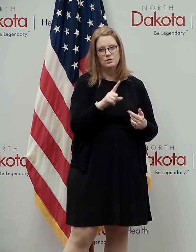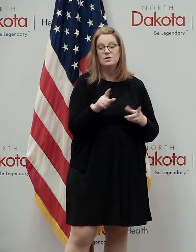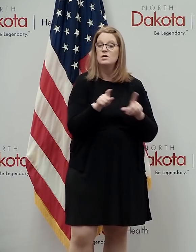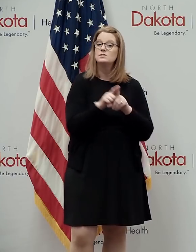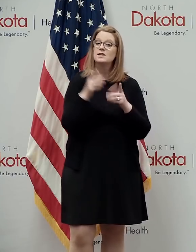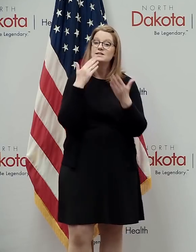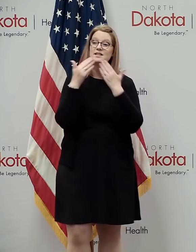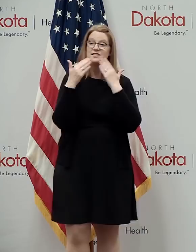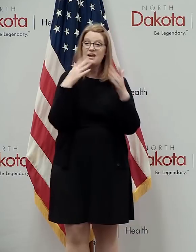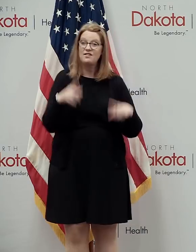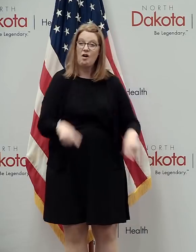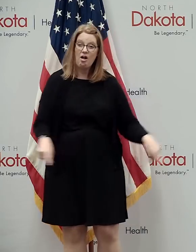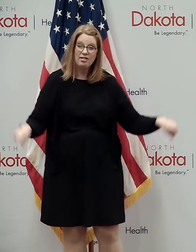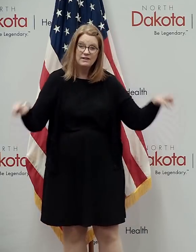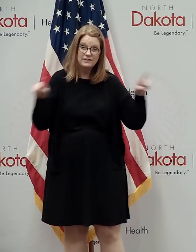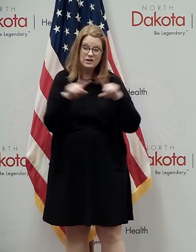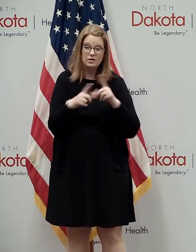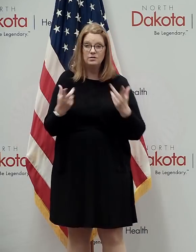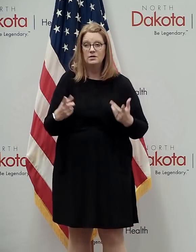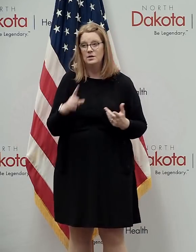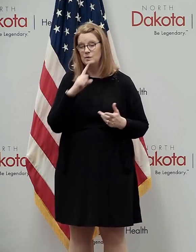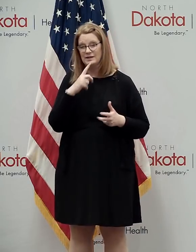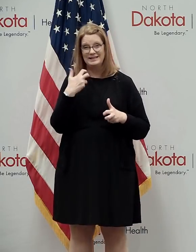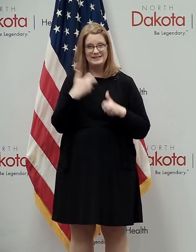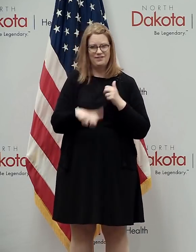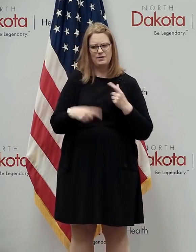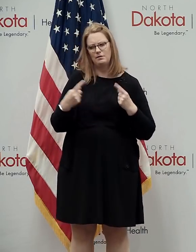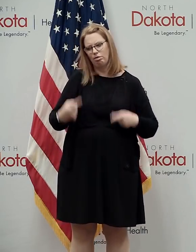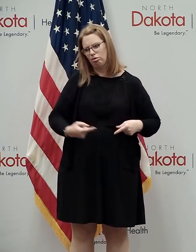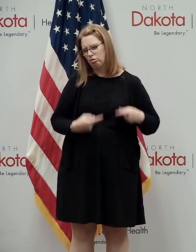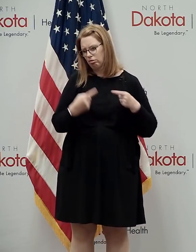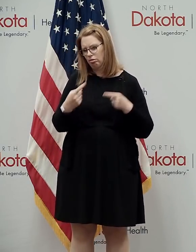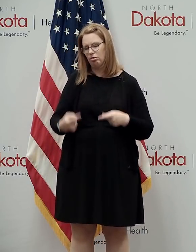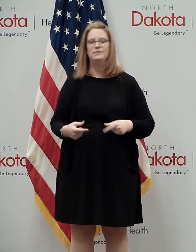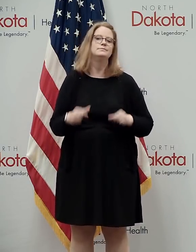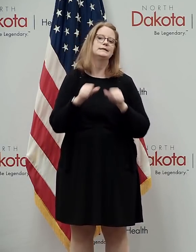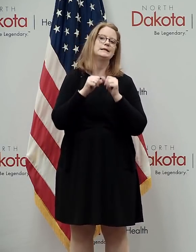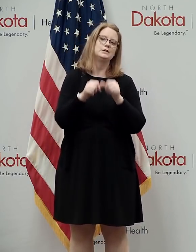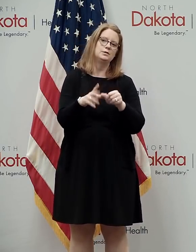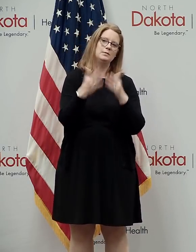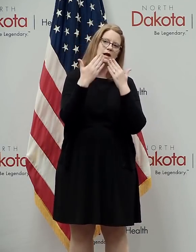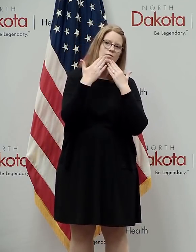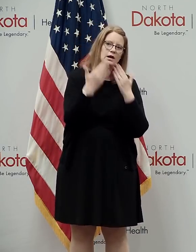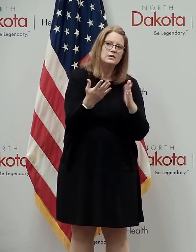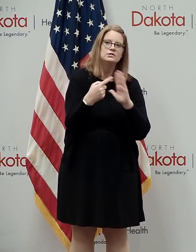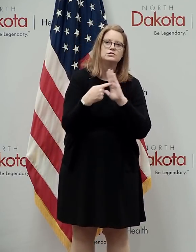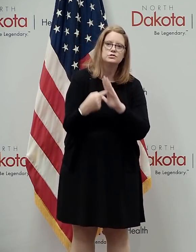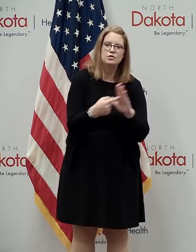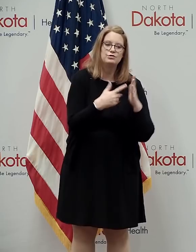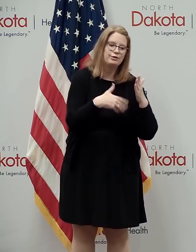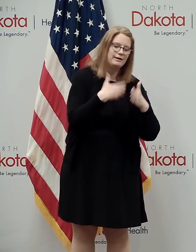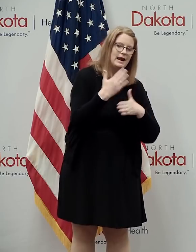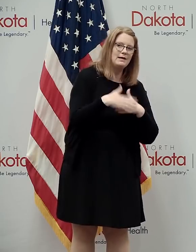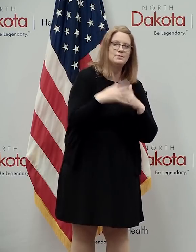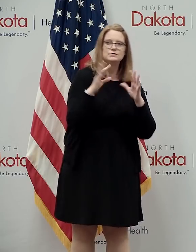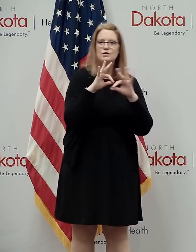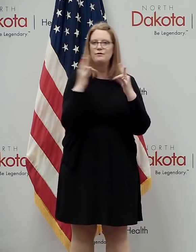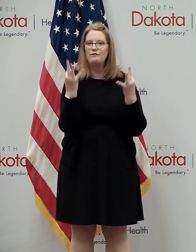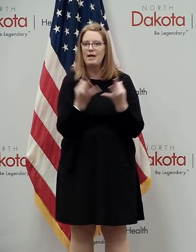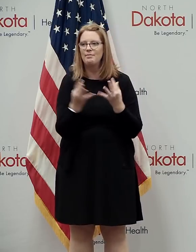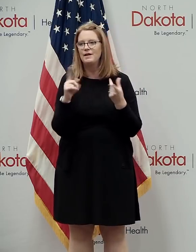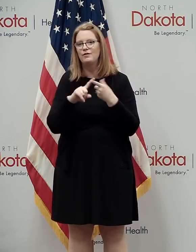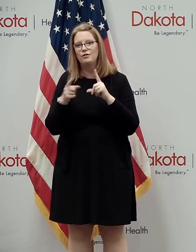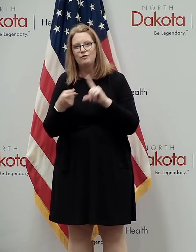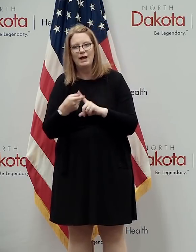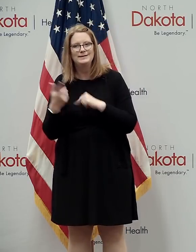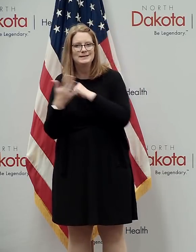North Dakotans who, in the face of all these difficulties, have continued to show gratitude to our state, to your neighbors, to your family, to your friends,